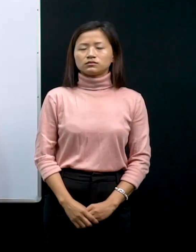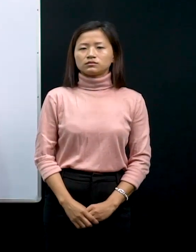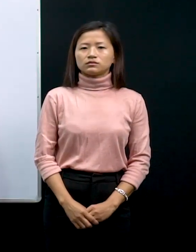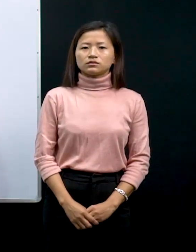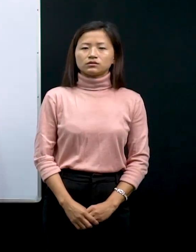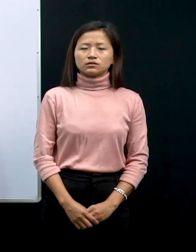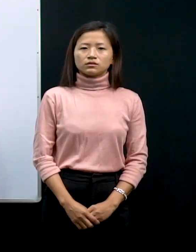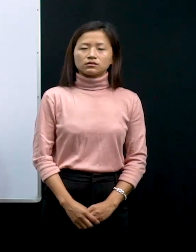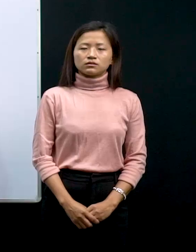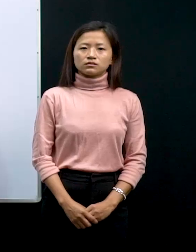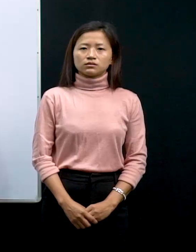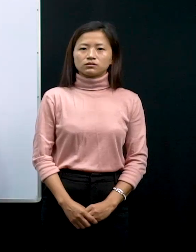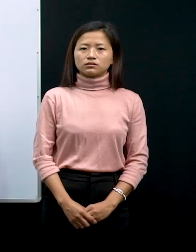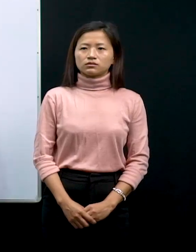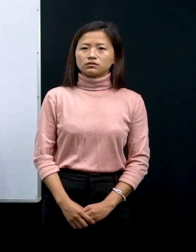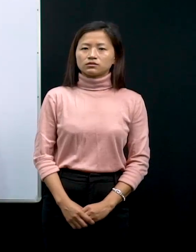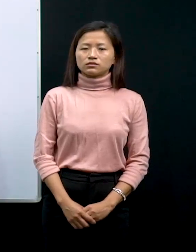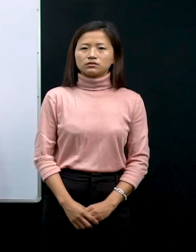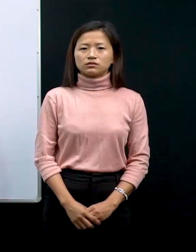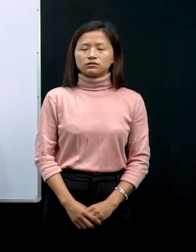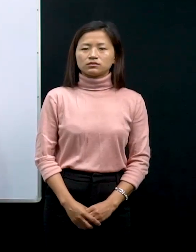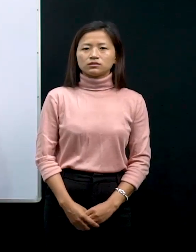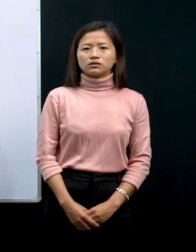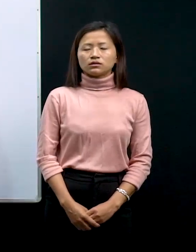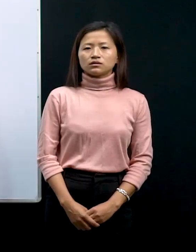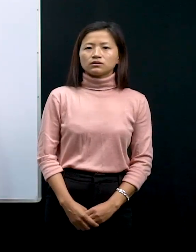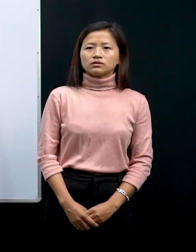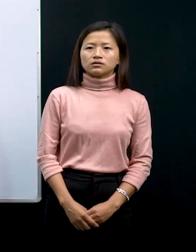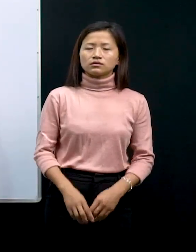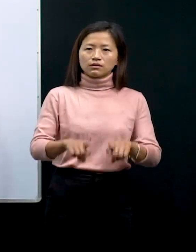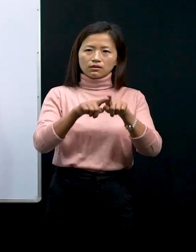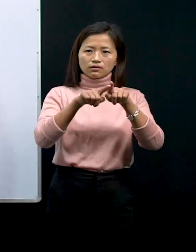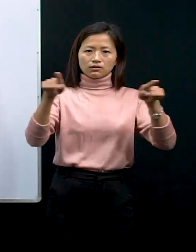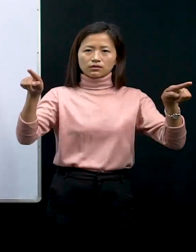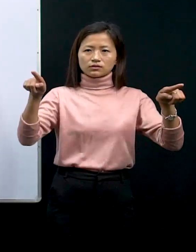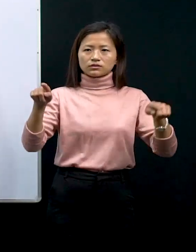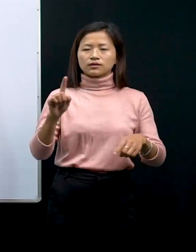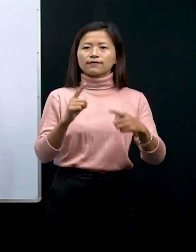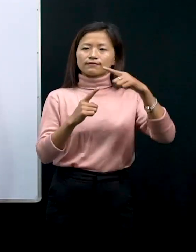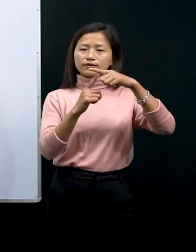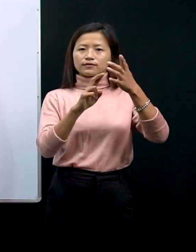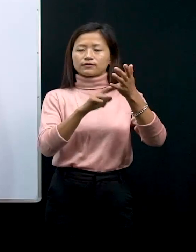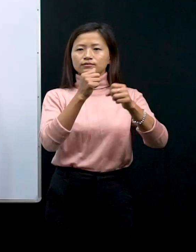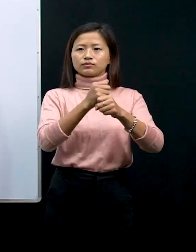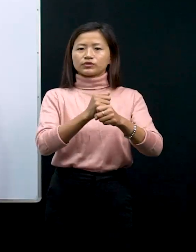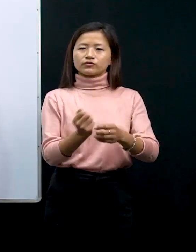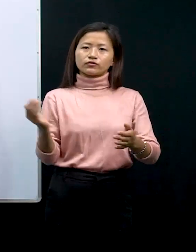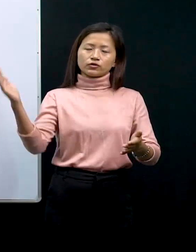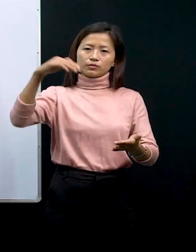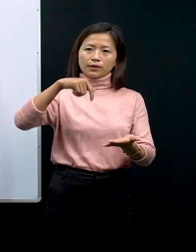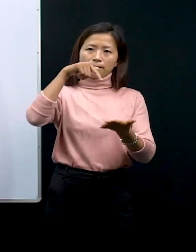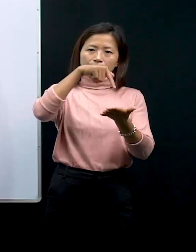I repeat, not able to catch, right? I repeat once again. The length of a tangent from a